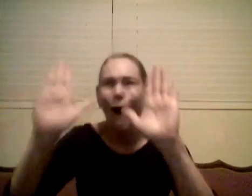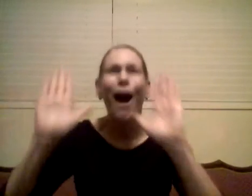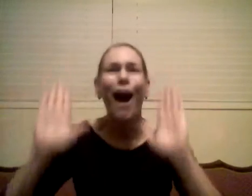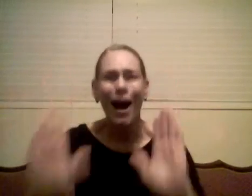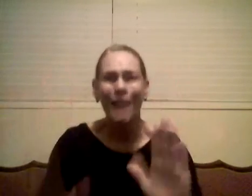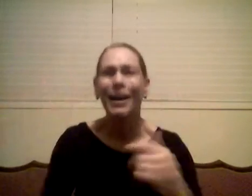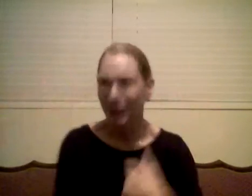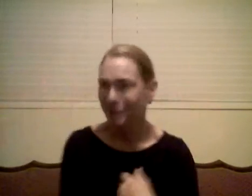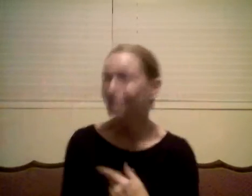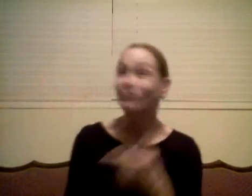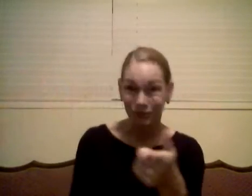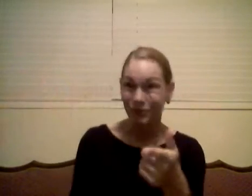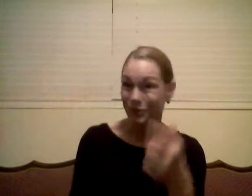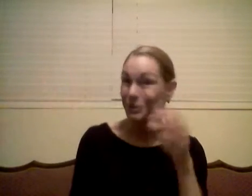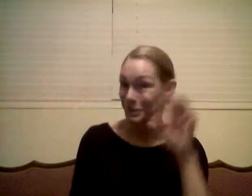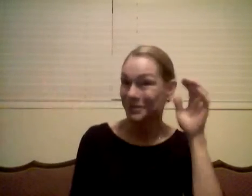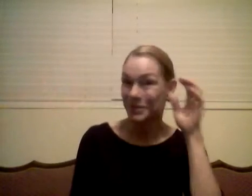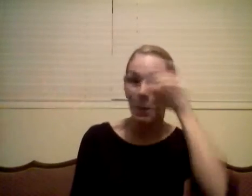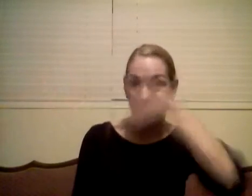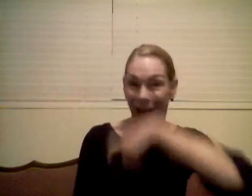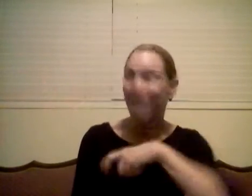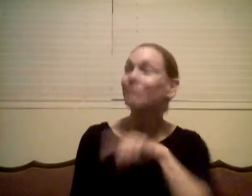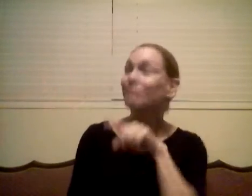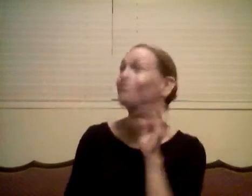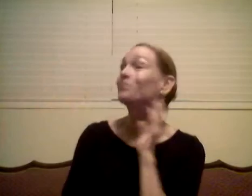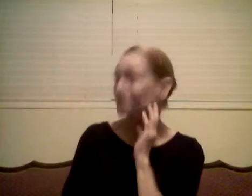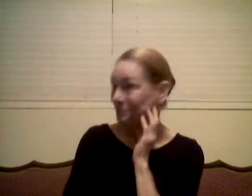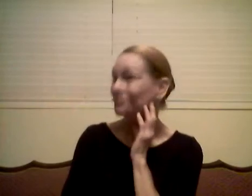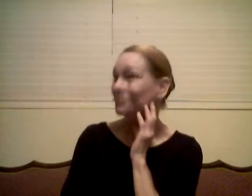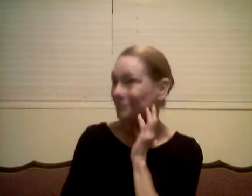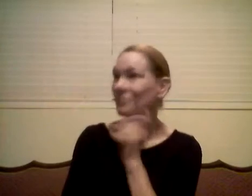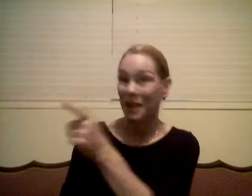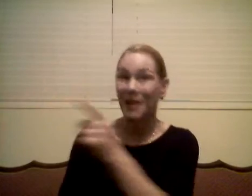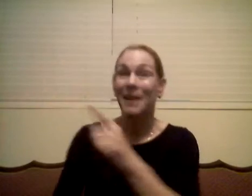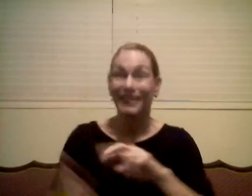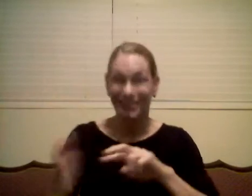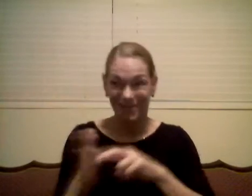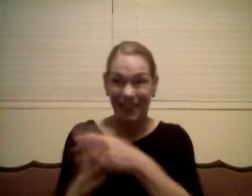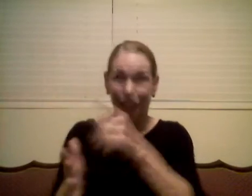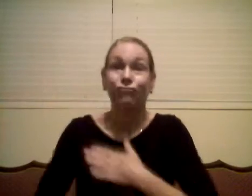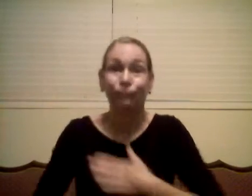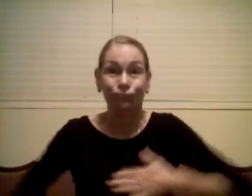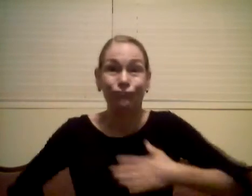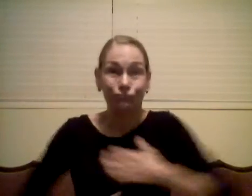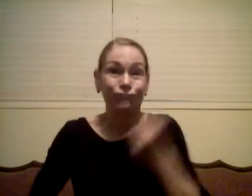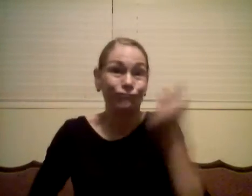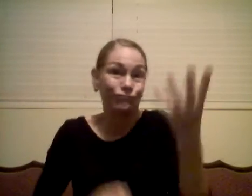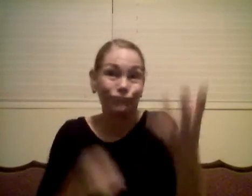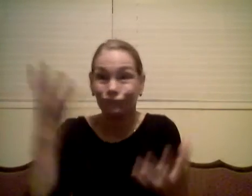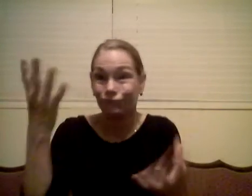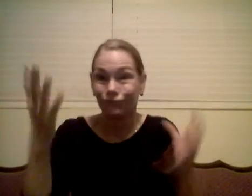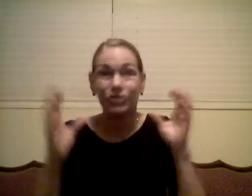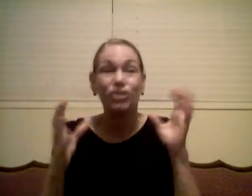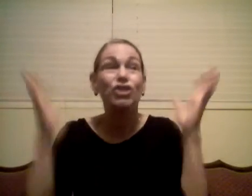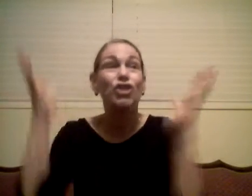many things. To me, that means they were doing a lot of the talking, not the candidate. If you can get that recruiter talking to you, telling you stories,